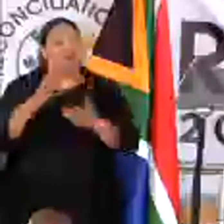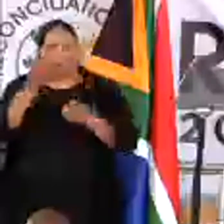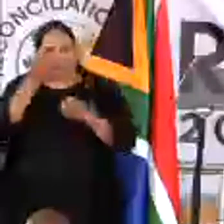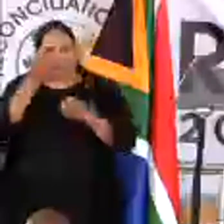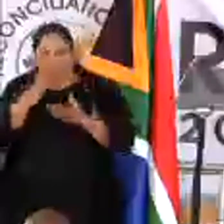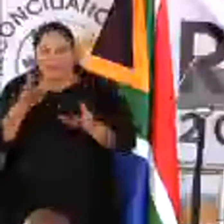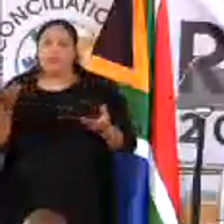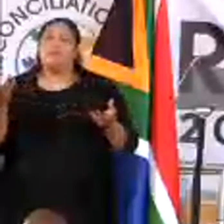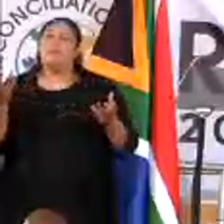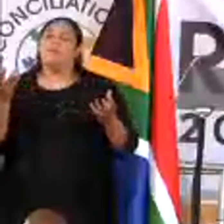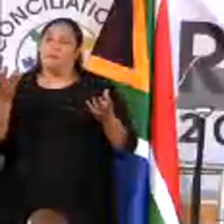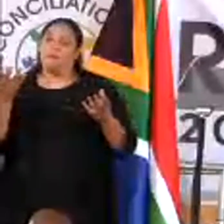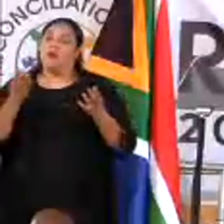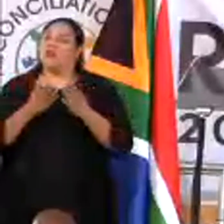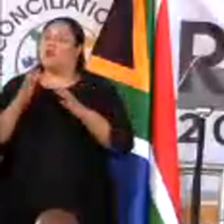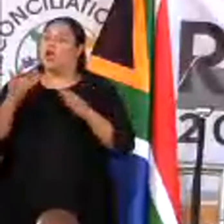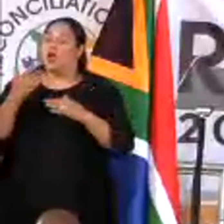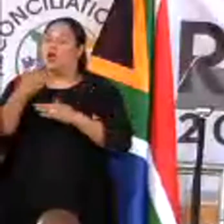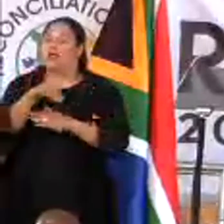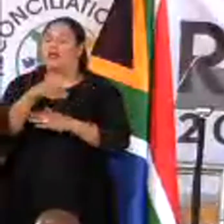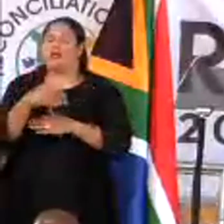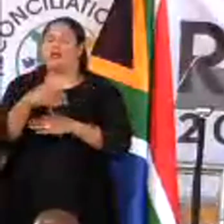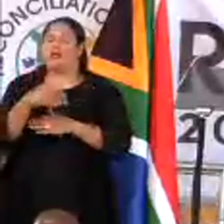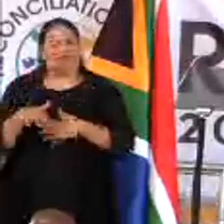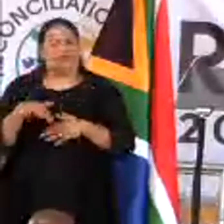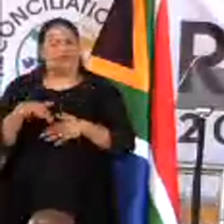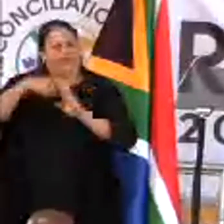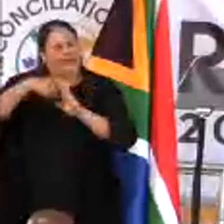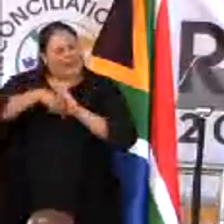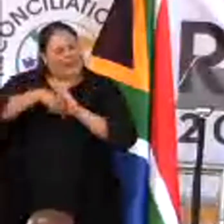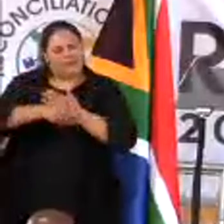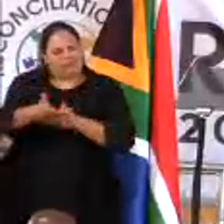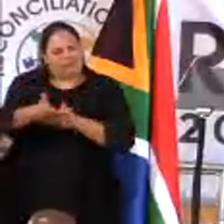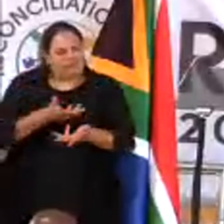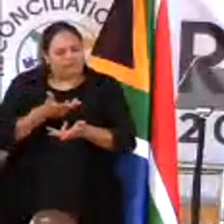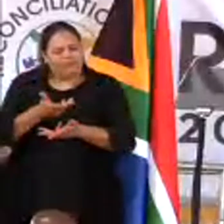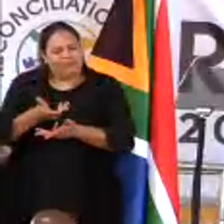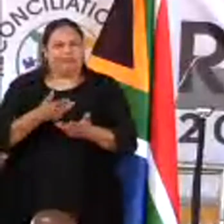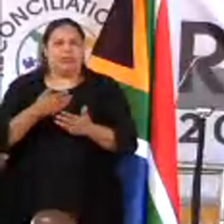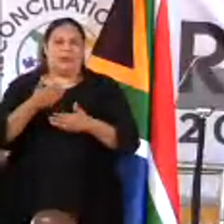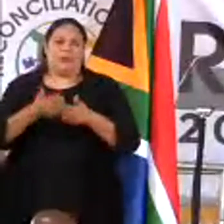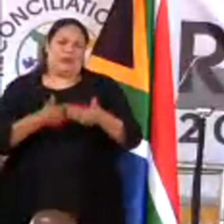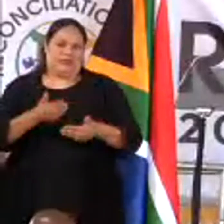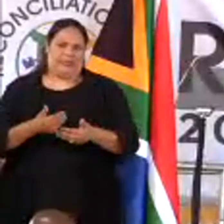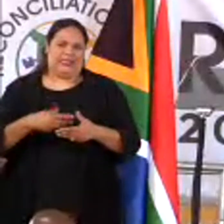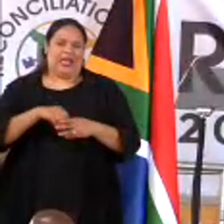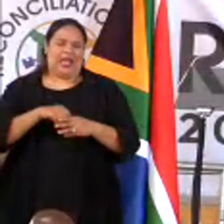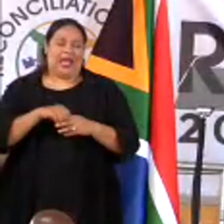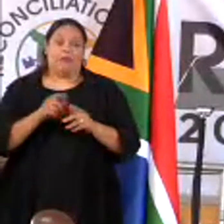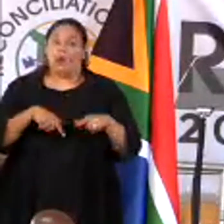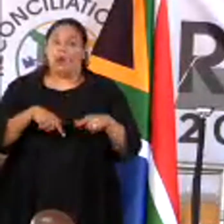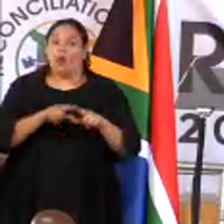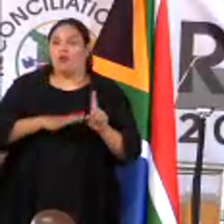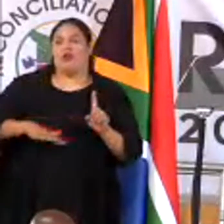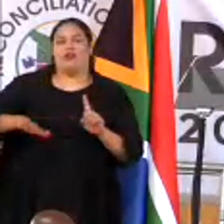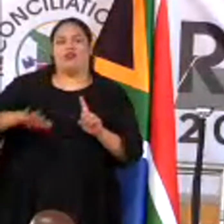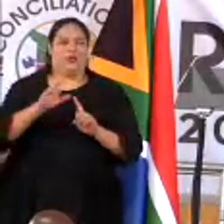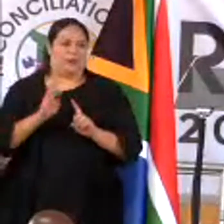informed by an extensive public consultation process in local